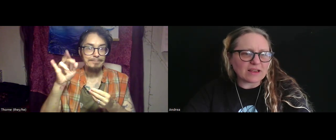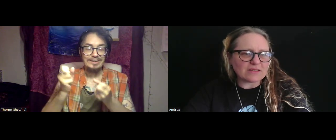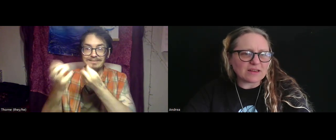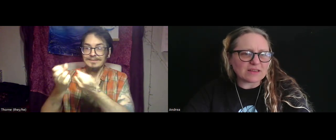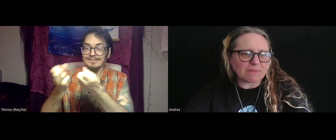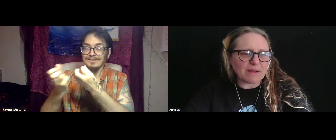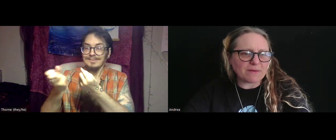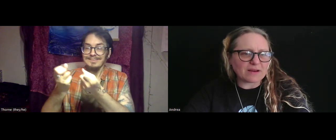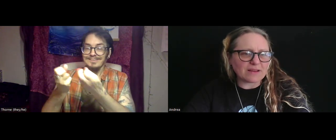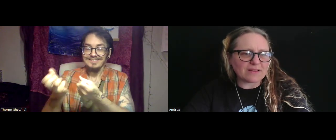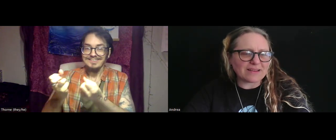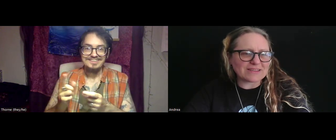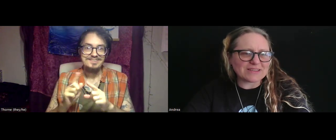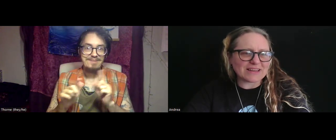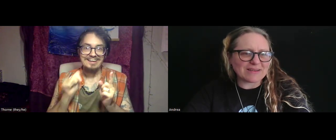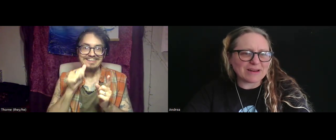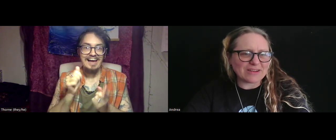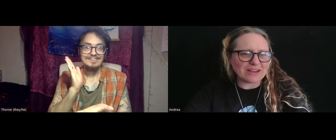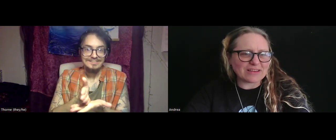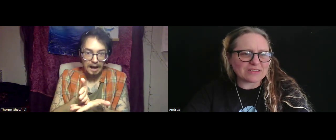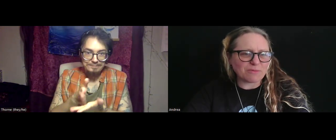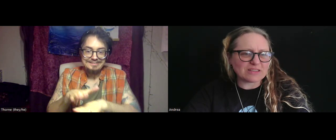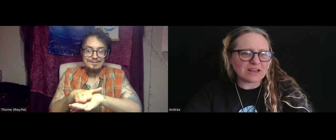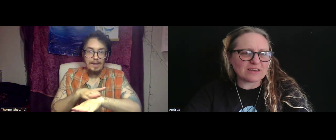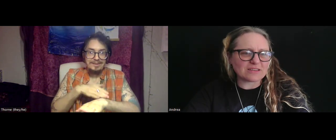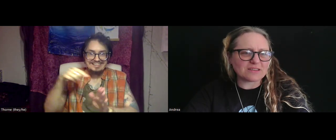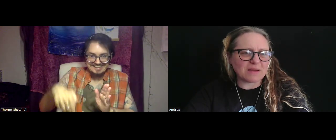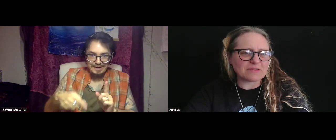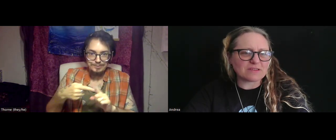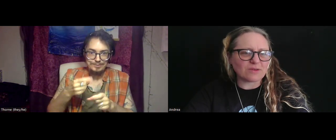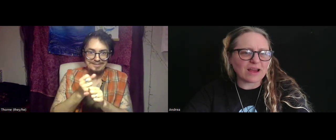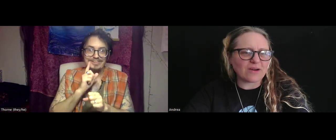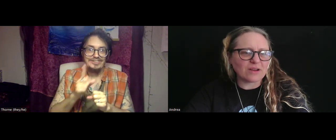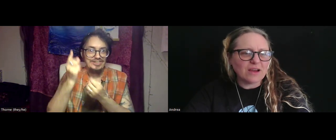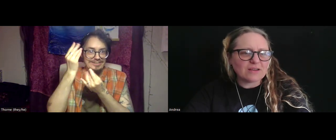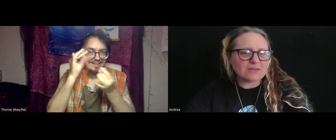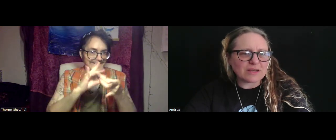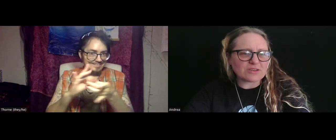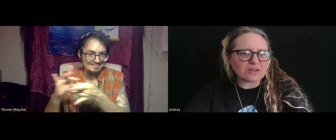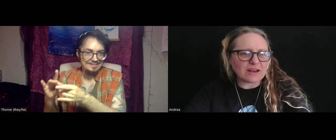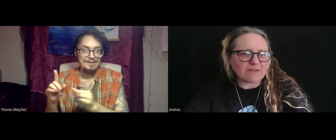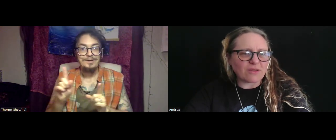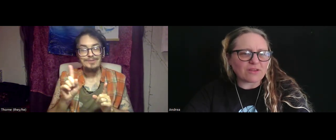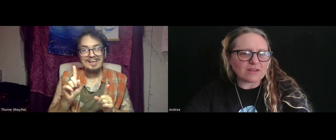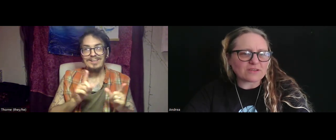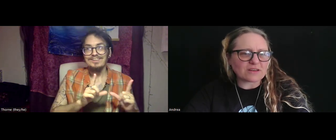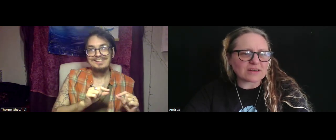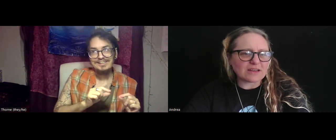I said, it's like peppering things. It's just like coming at you like this, but it's not. It doesn't stop and slow down to make sure that all the thoughts are connecting.